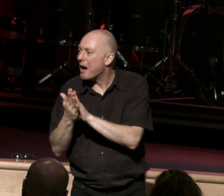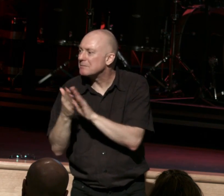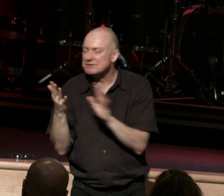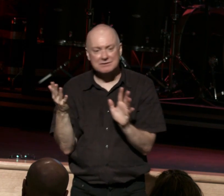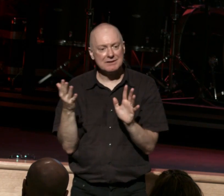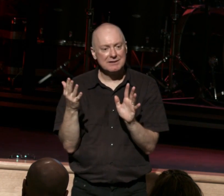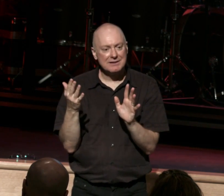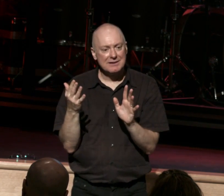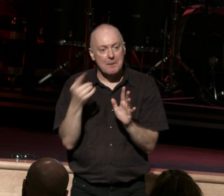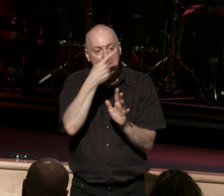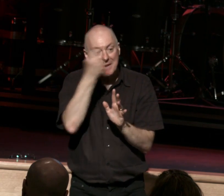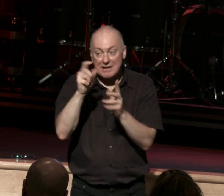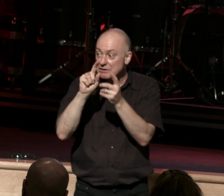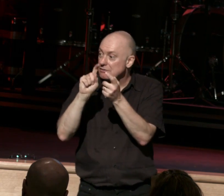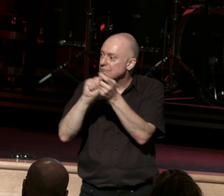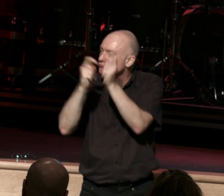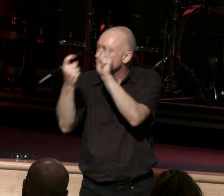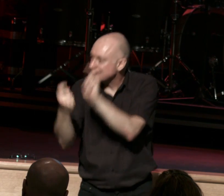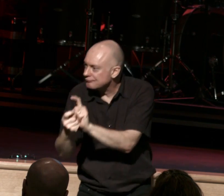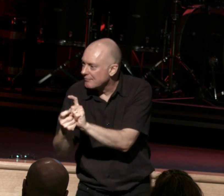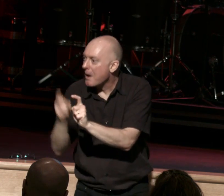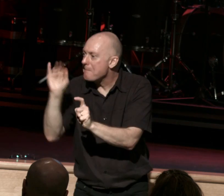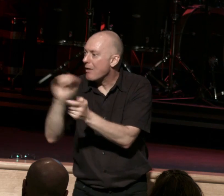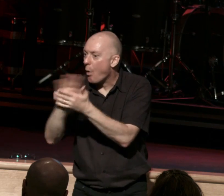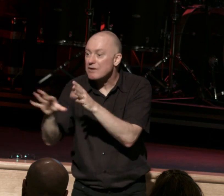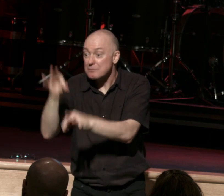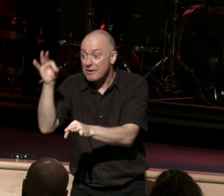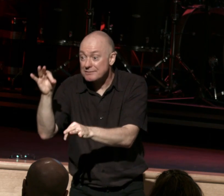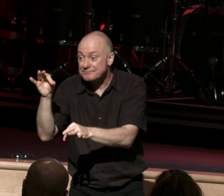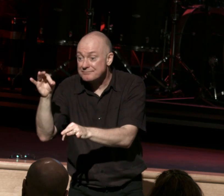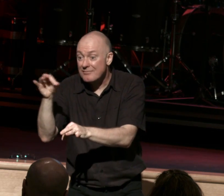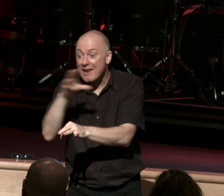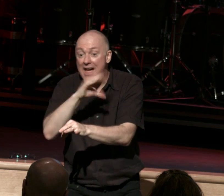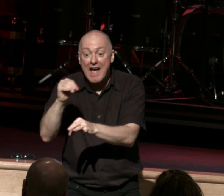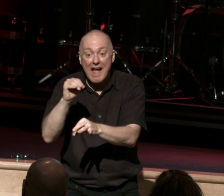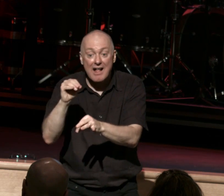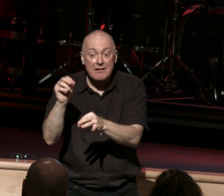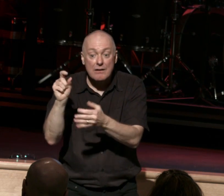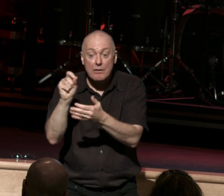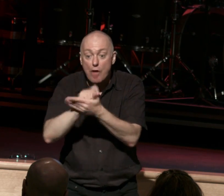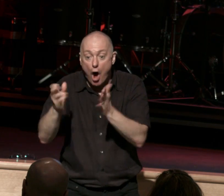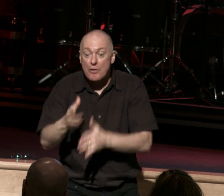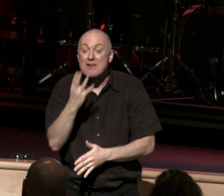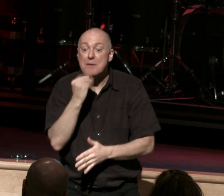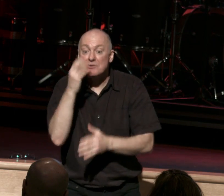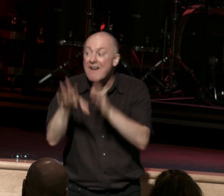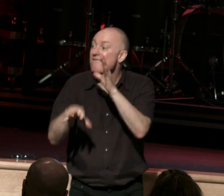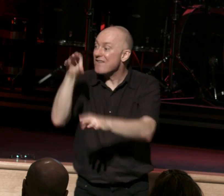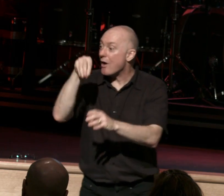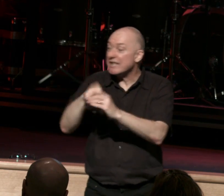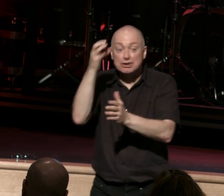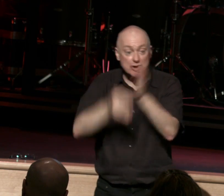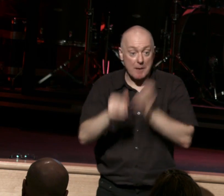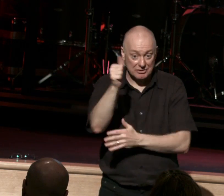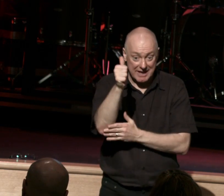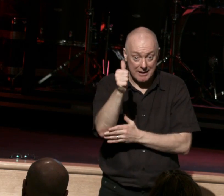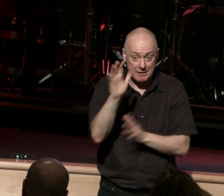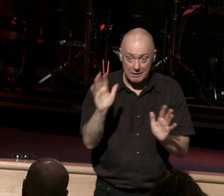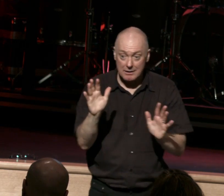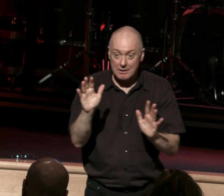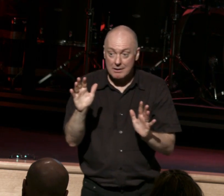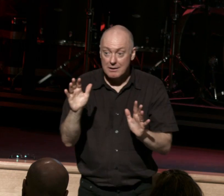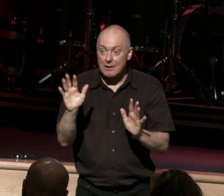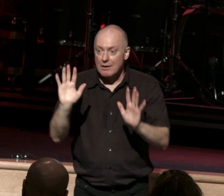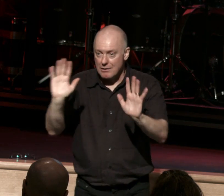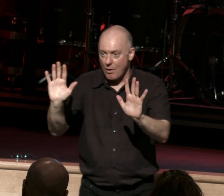becomes in light of the interpretation given by the Holy Spirit and the author of Hebrews found in chapter